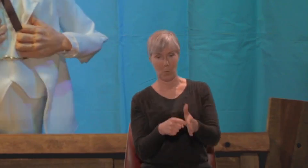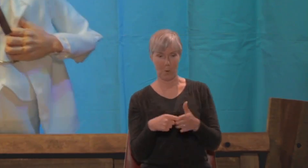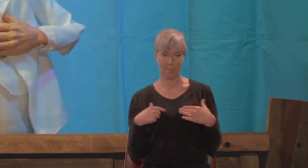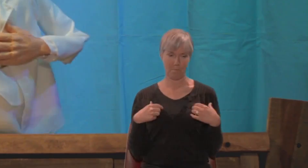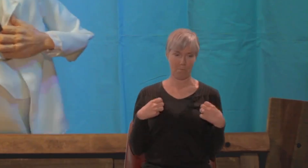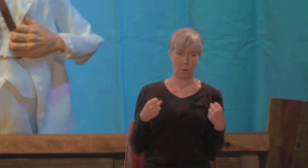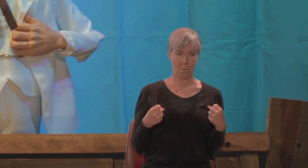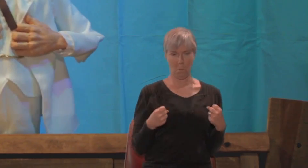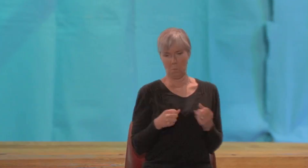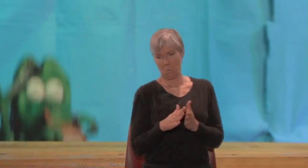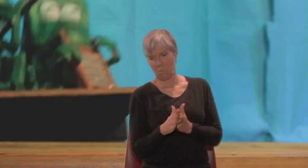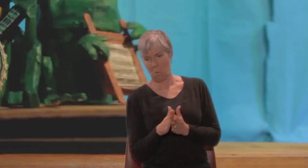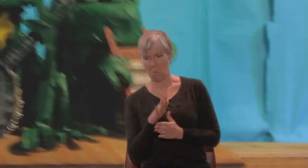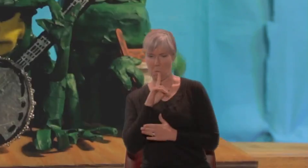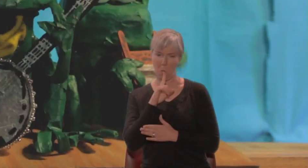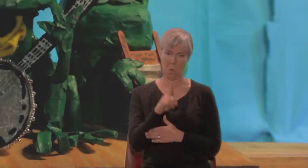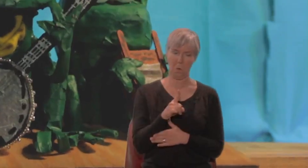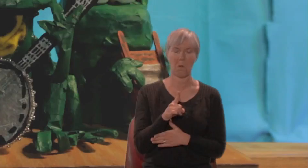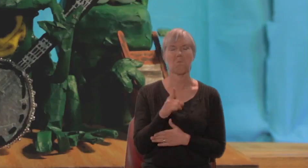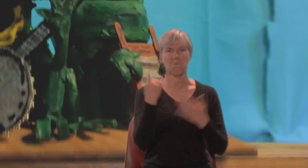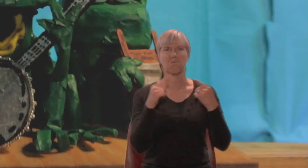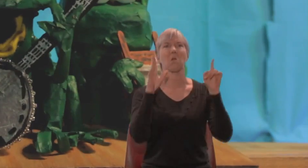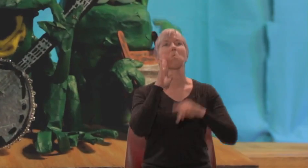success is sure.